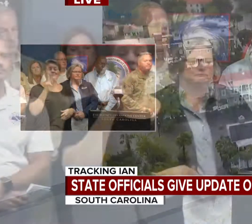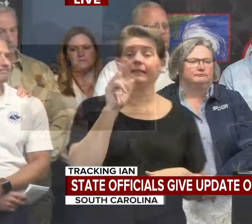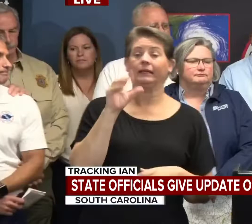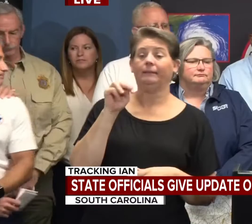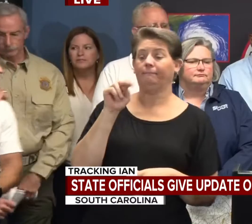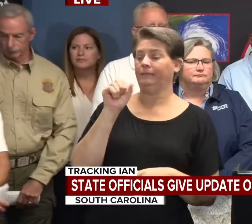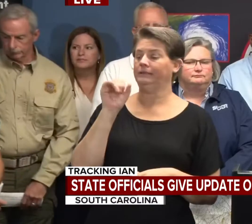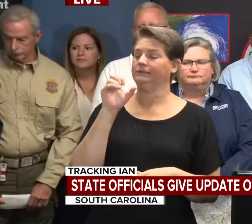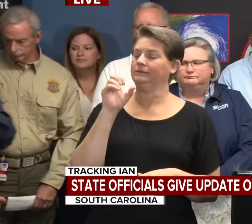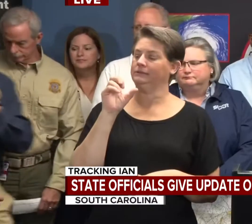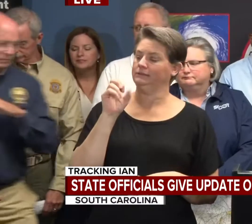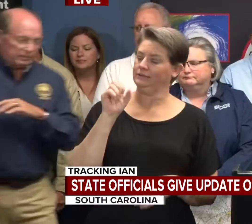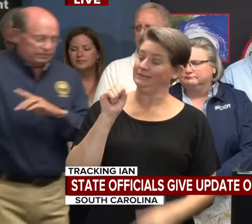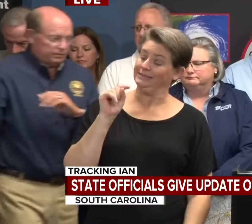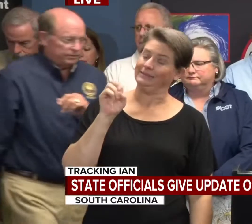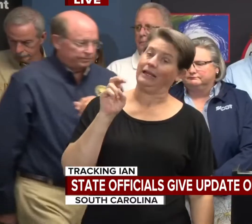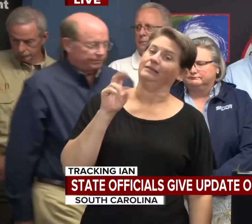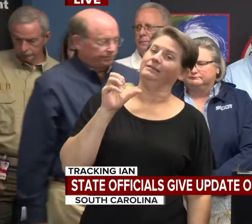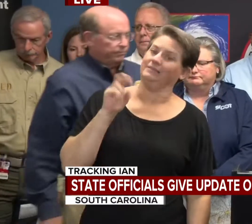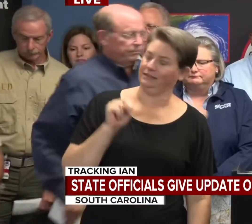Stenson.